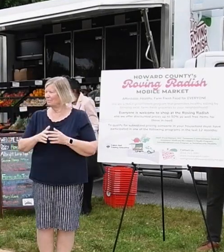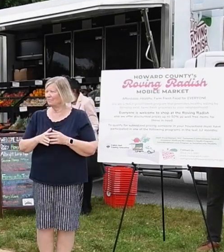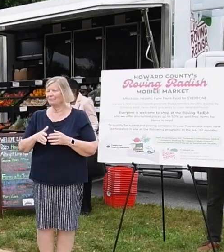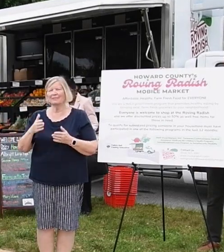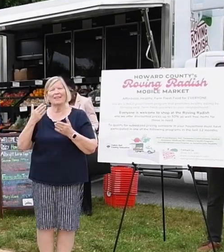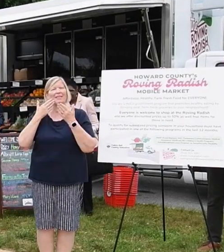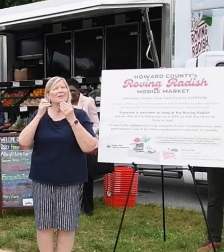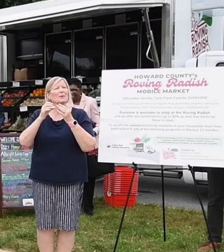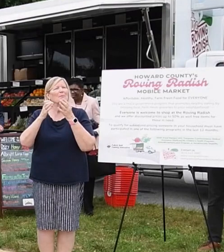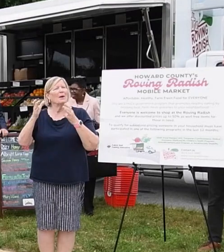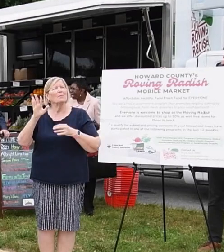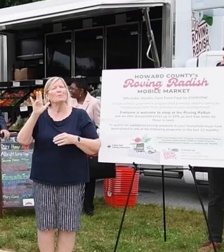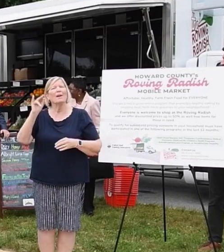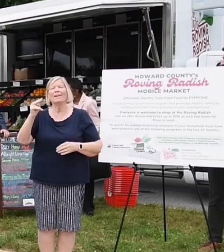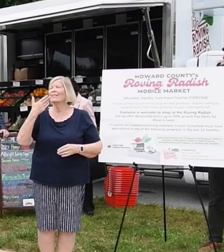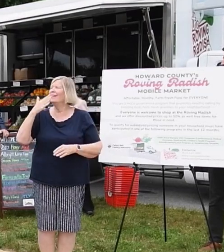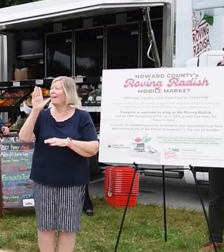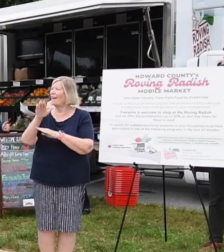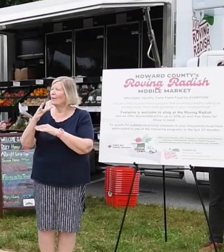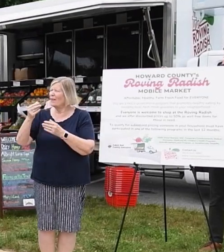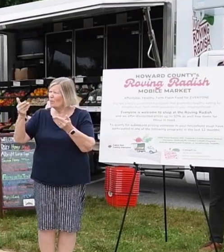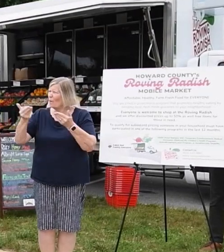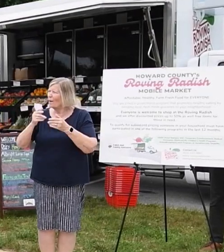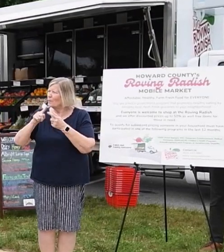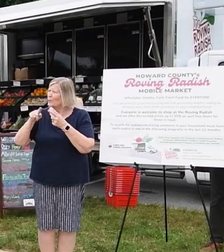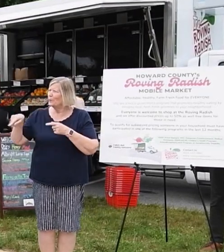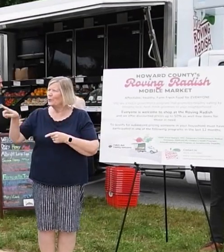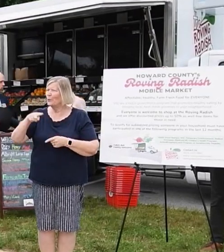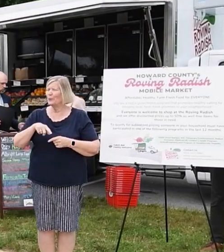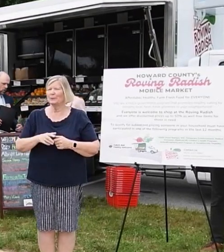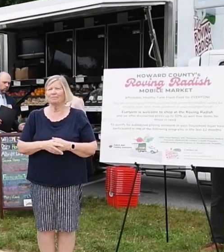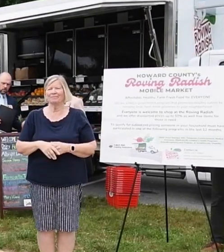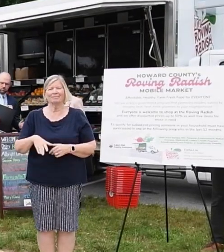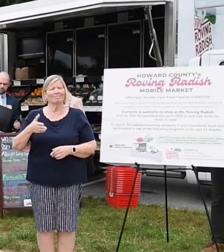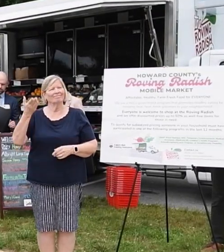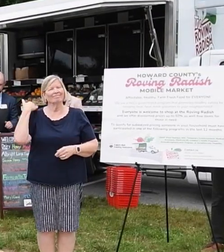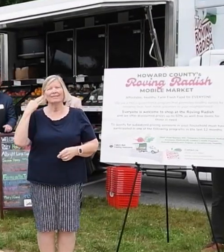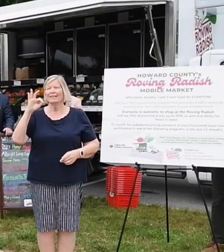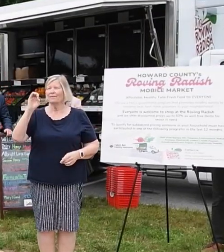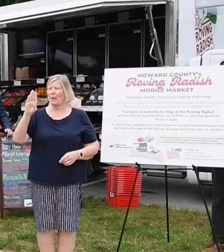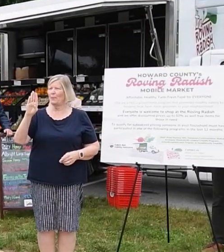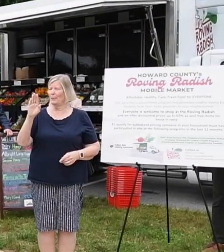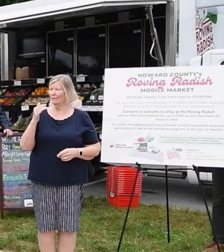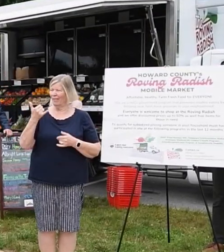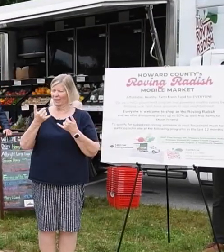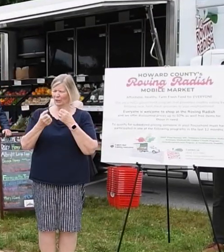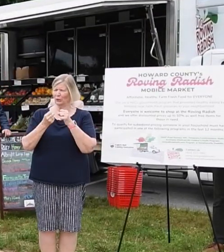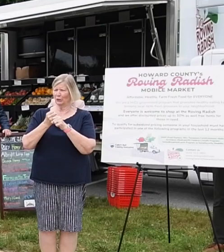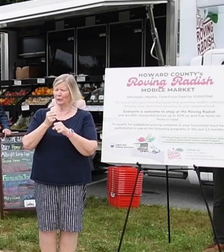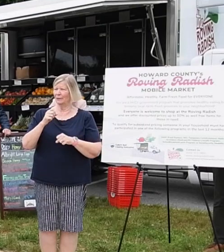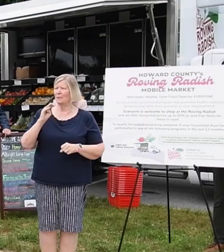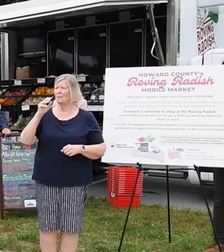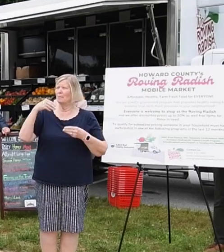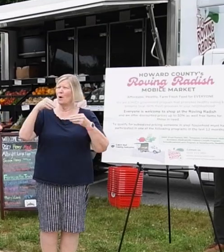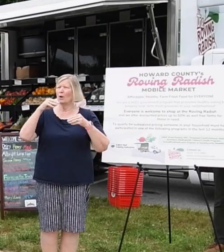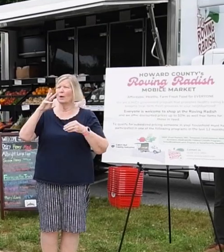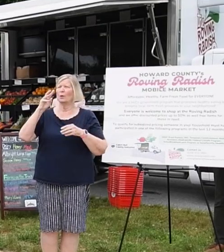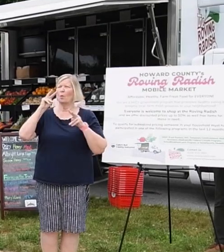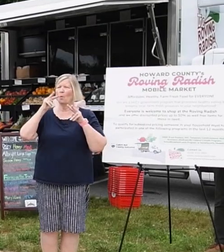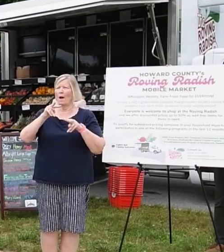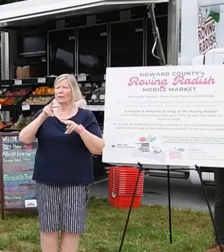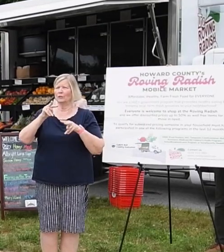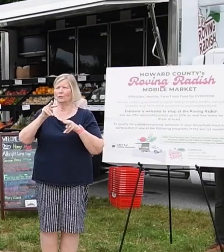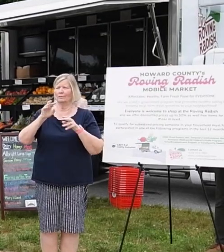Well, thank you so much, Brian. Good afternoon and welcome, everyone. In February of this year, Market Watch ranked Howard